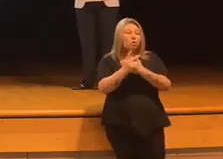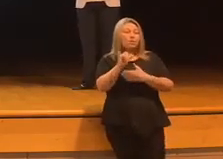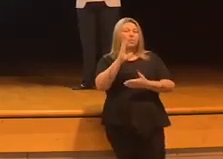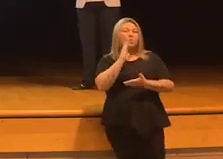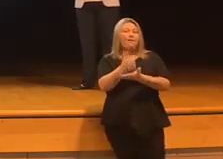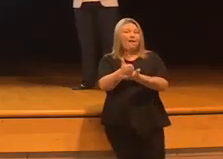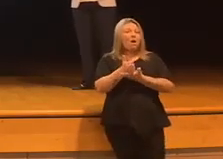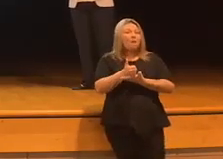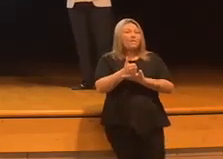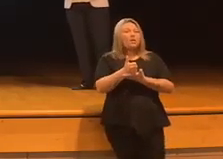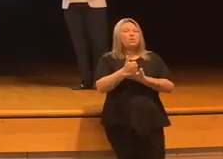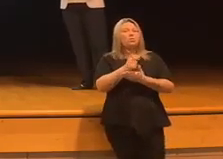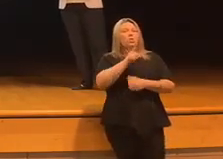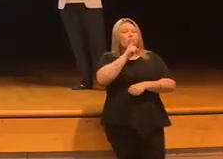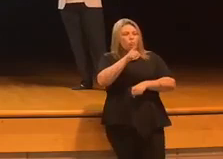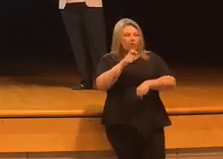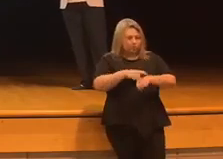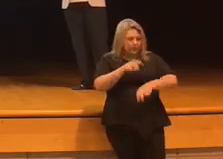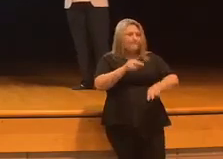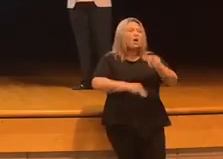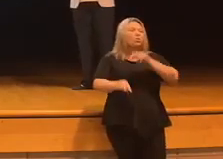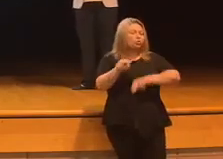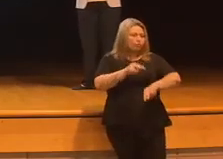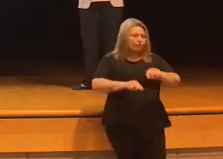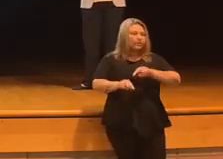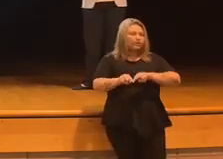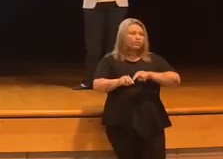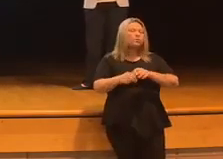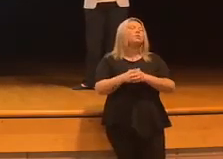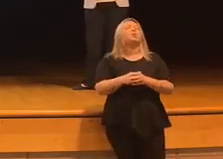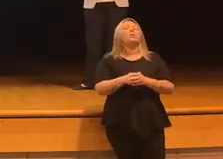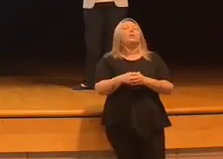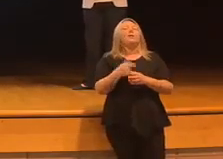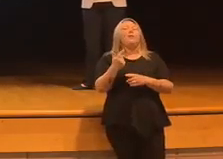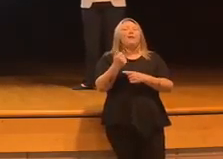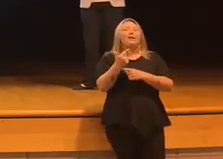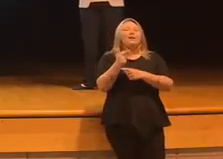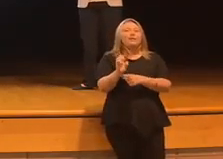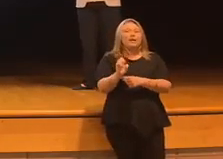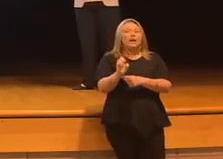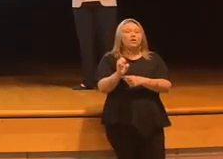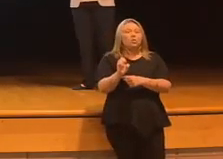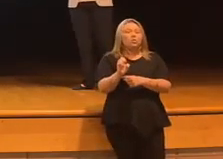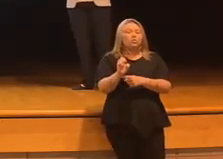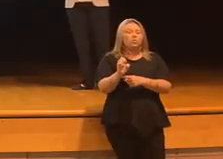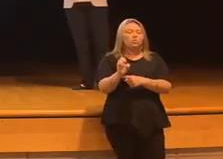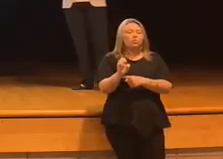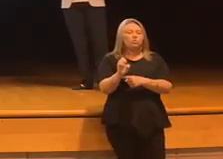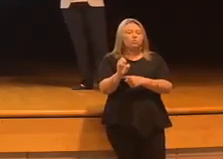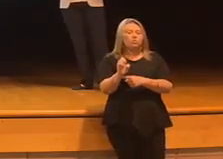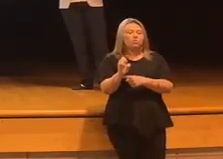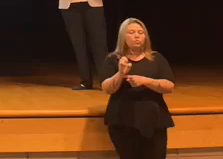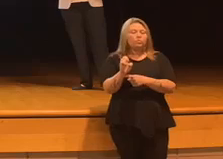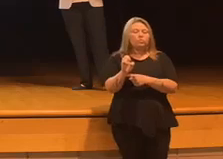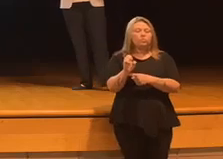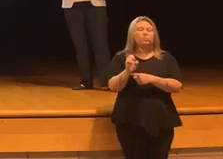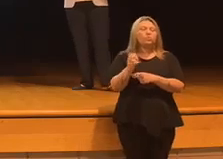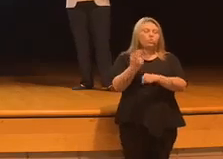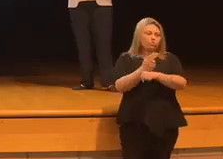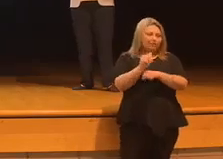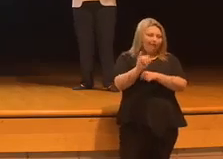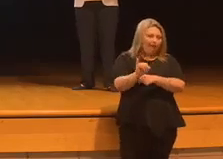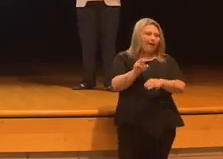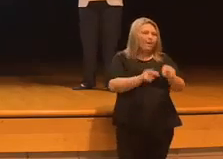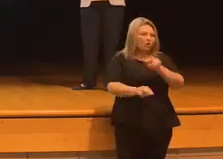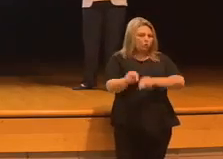us with real-time content monitoring. Gaggle is, there's AI in the